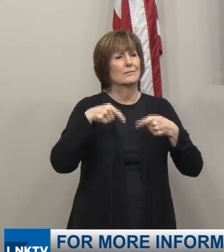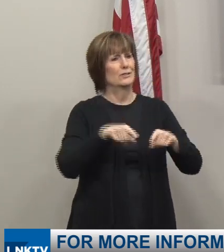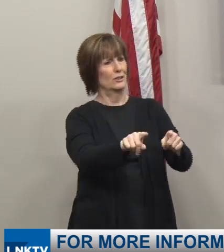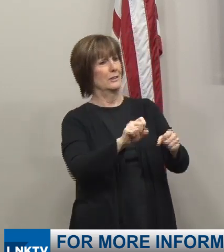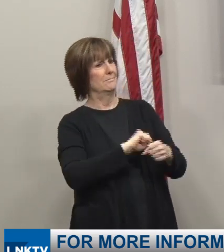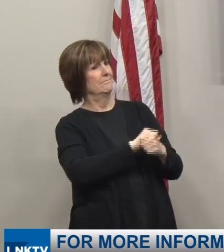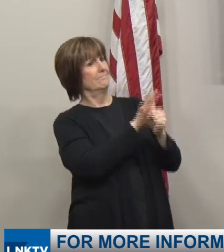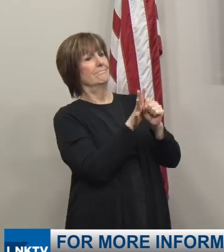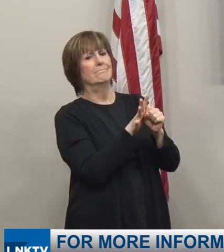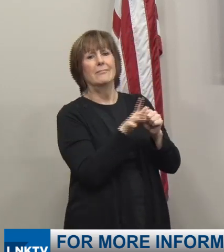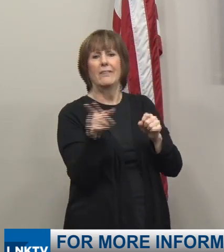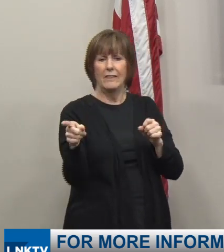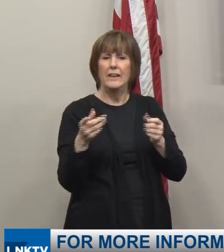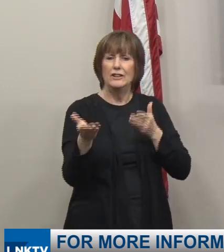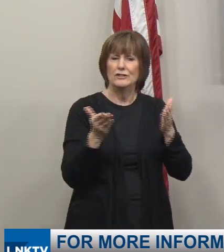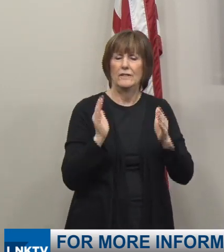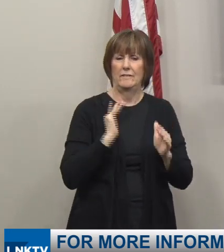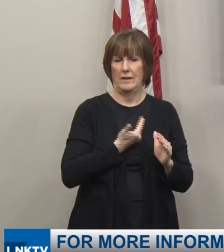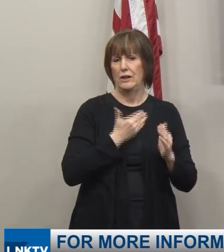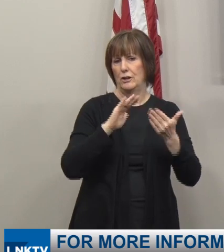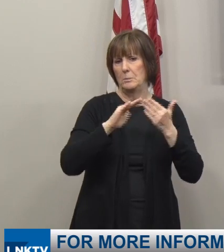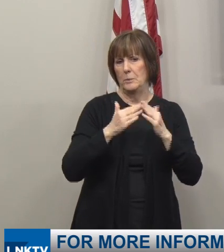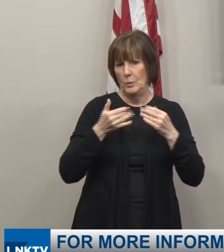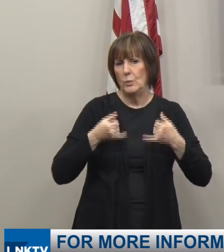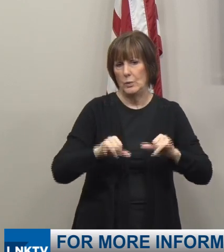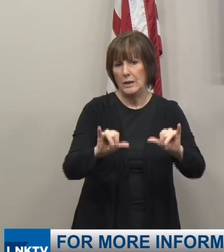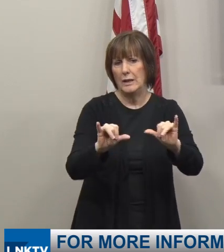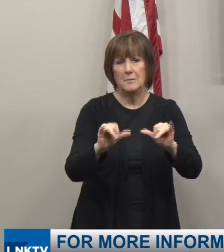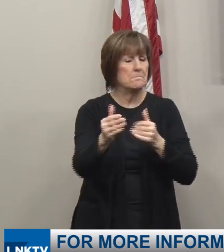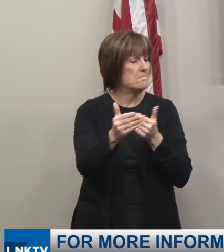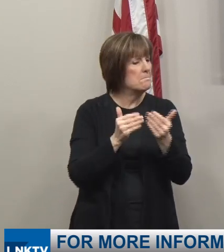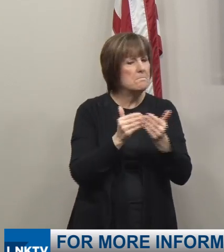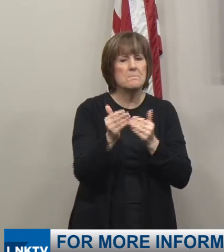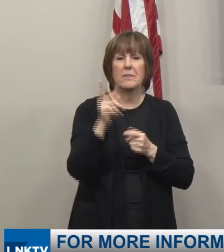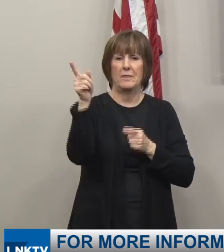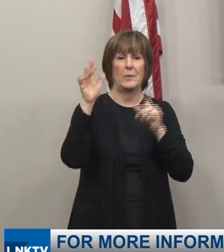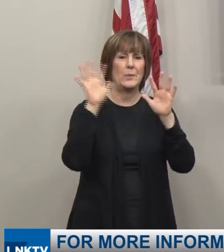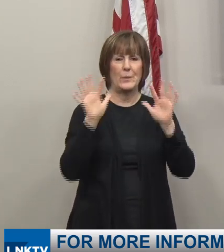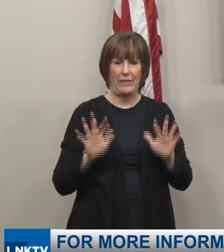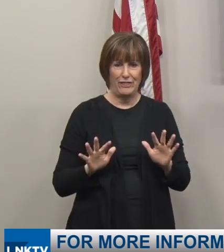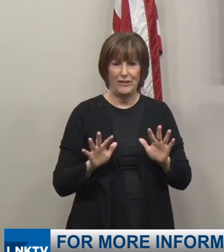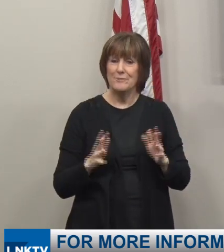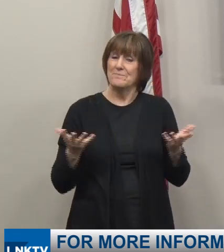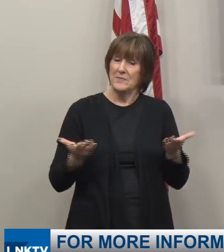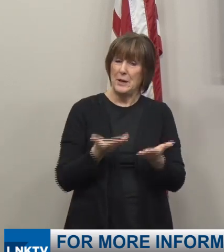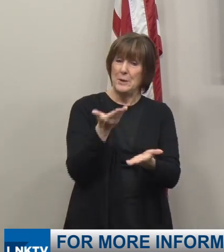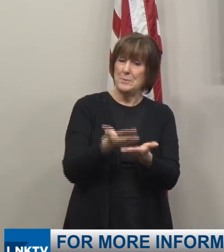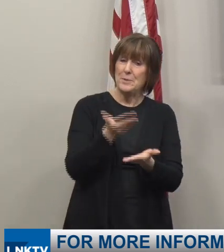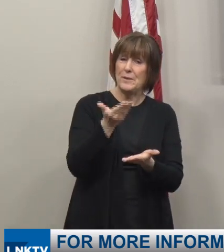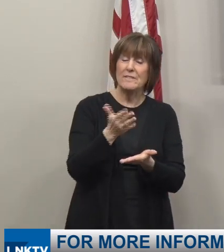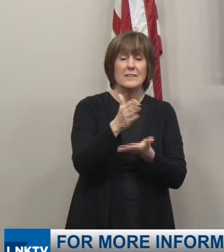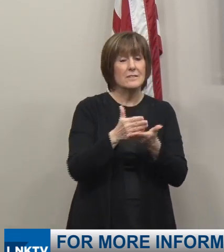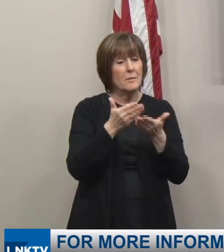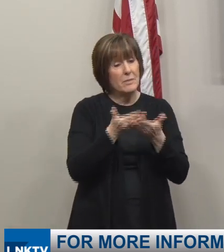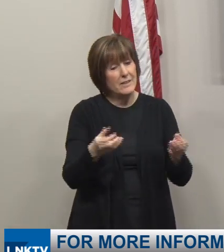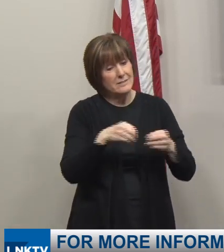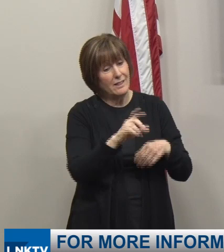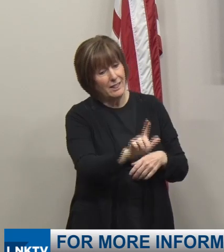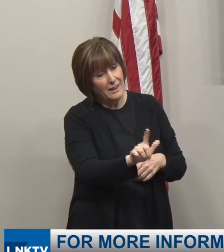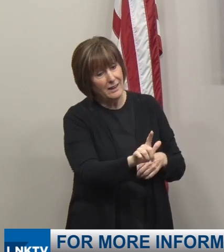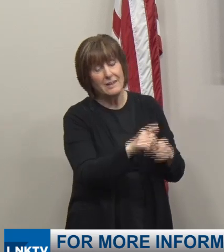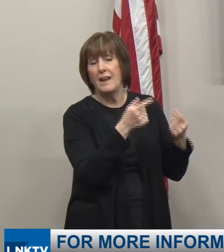pandemic. They are serving our community no matter the weather. And that's proof that some things here in Lincoln